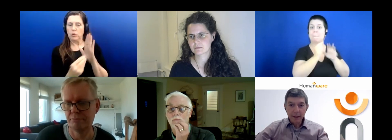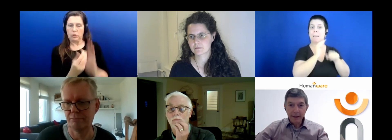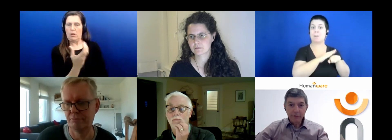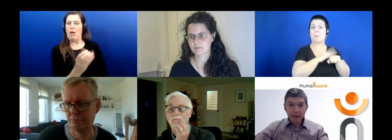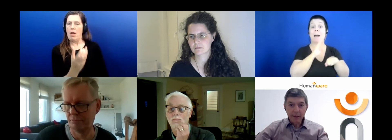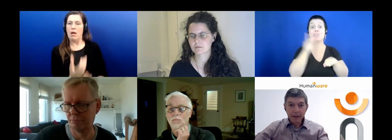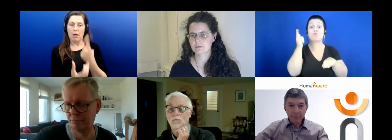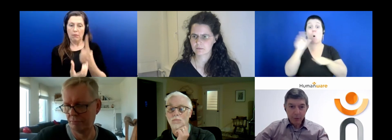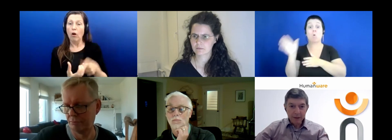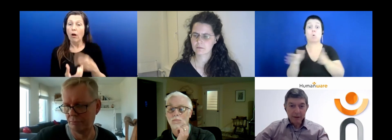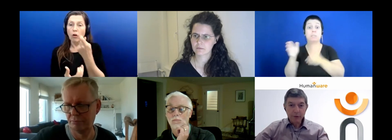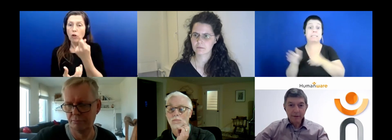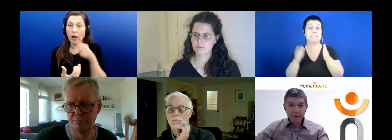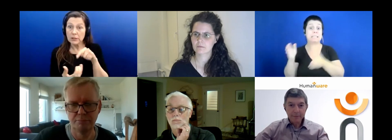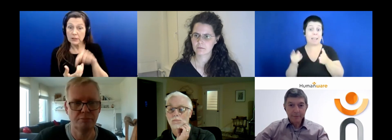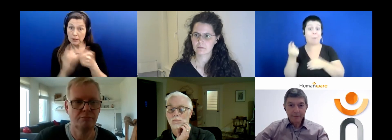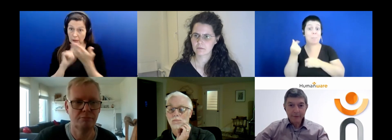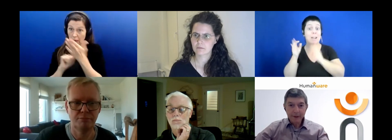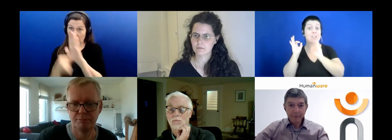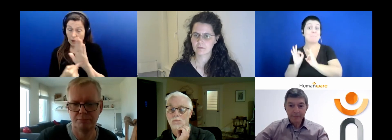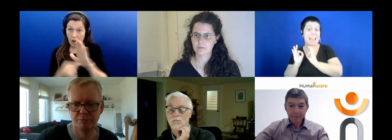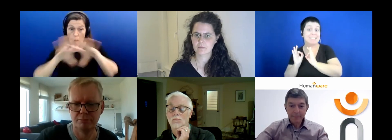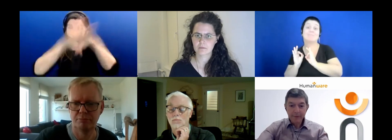before announcing a retail price.